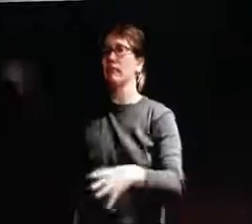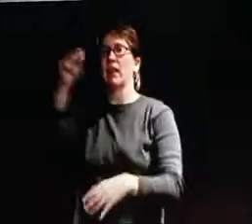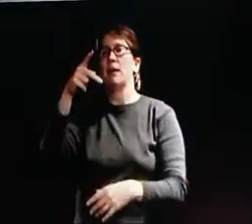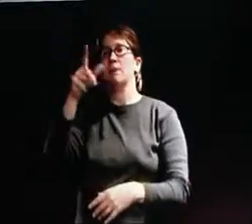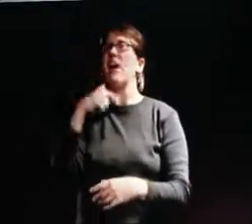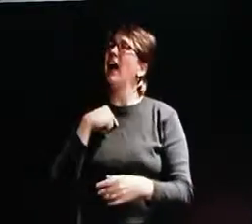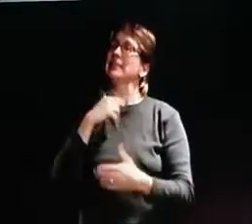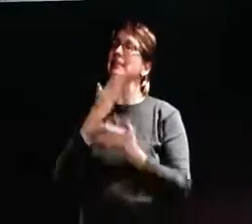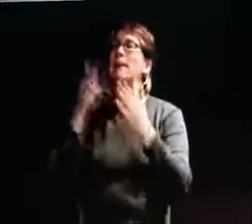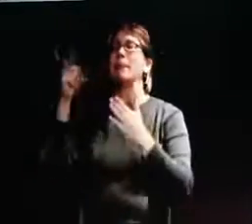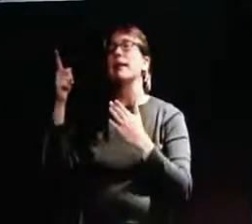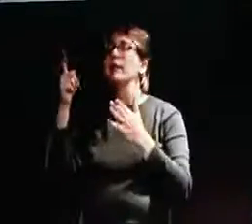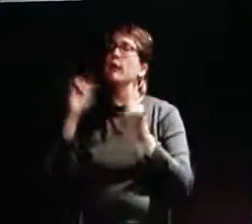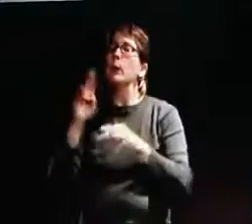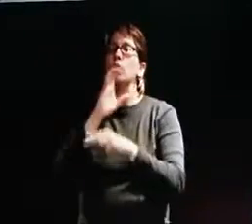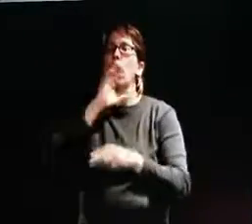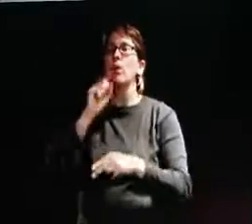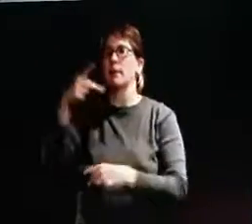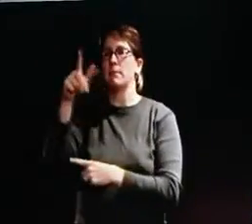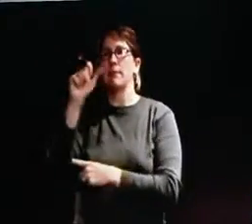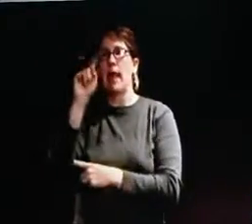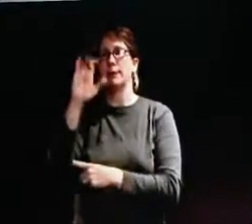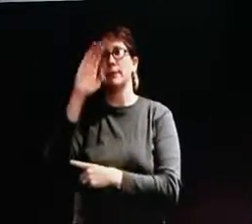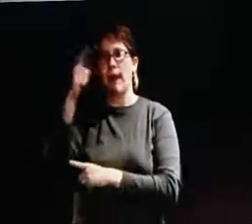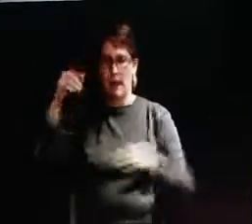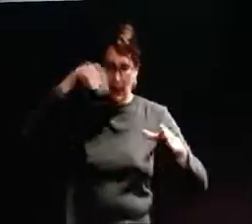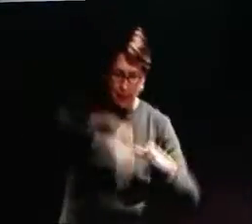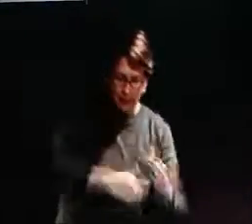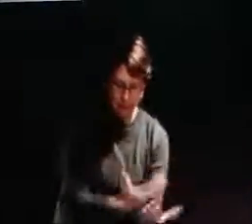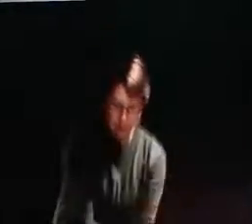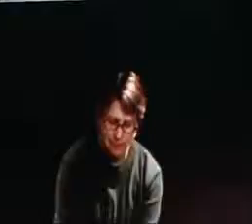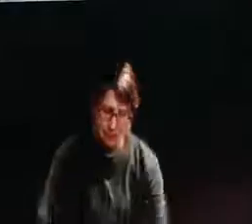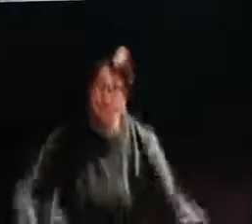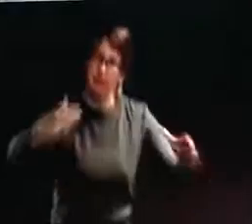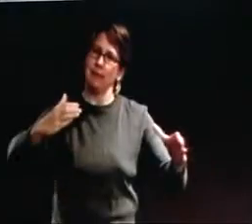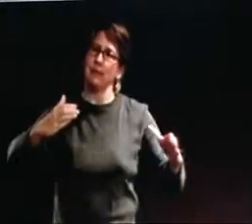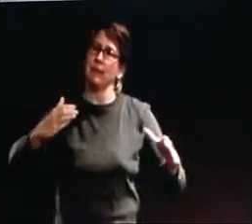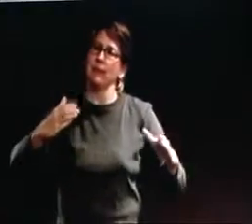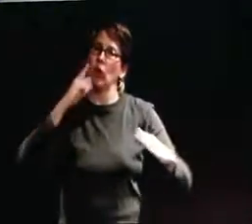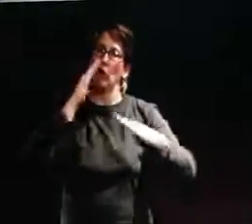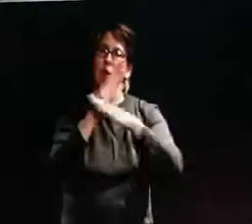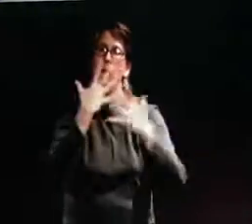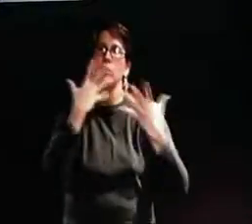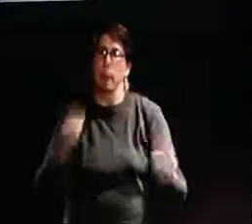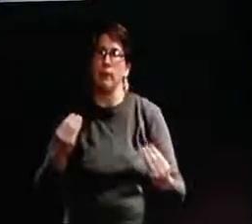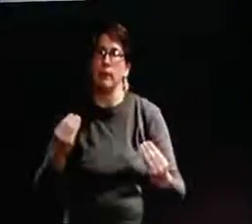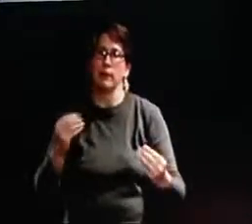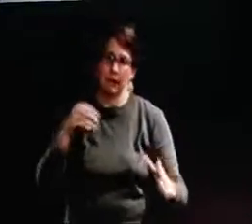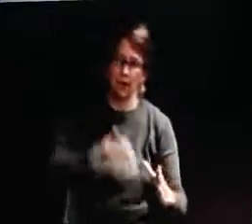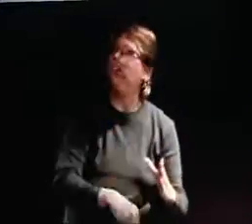it is that I need, and every year I can just update that list and print it out, and I know what to pack. Now, I